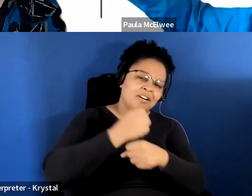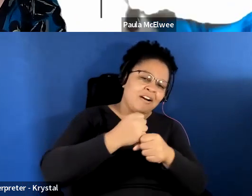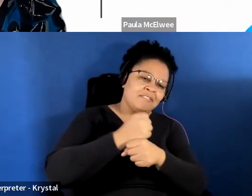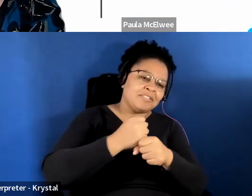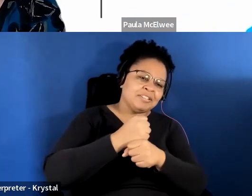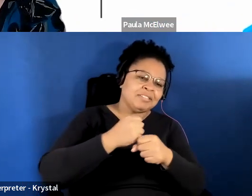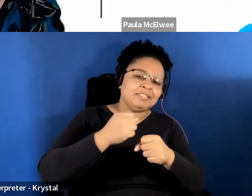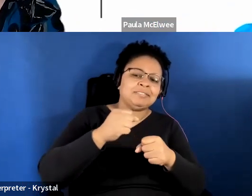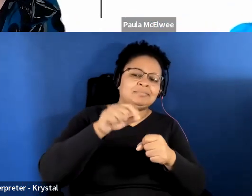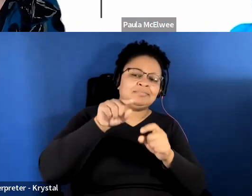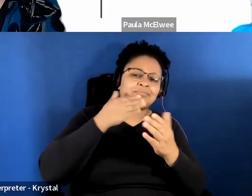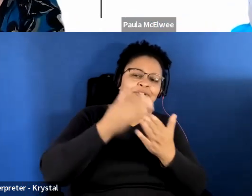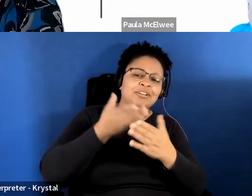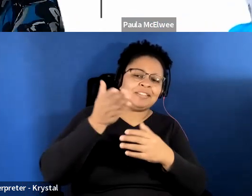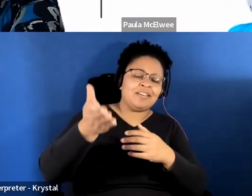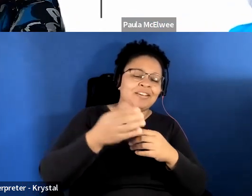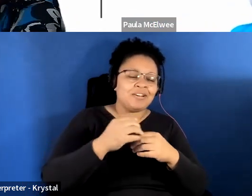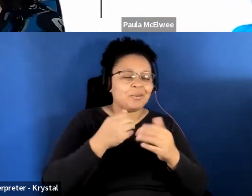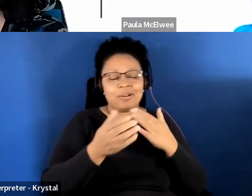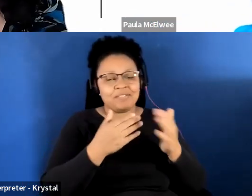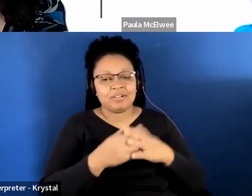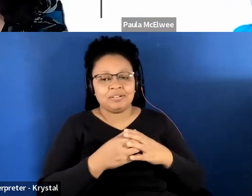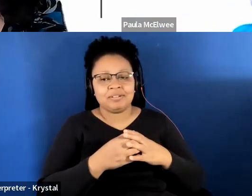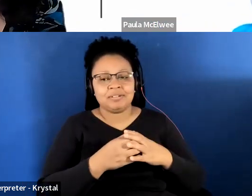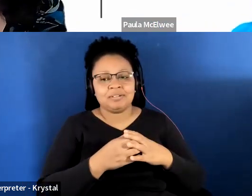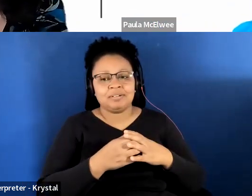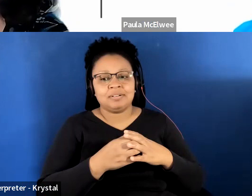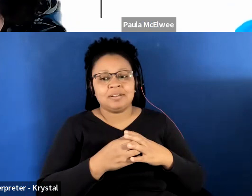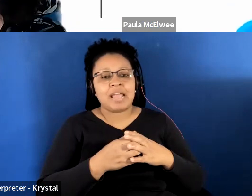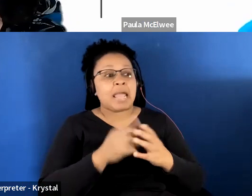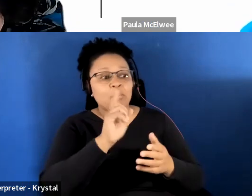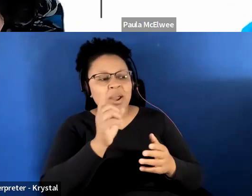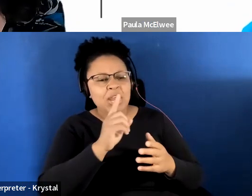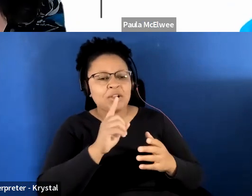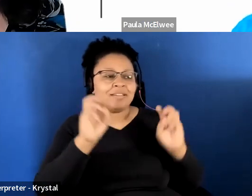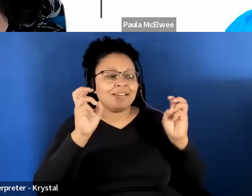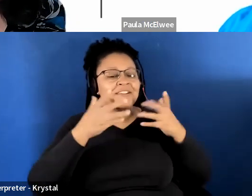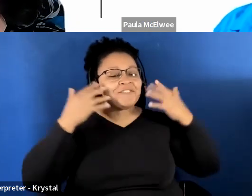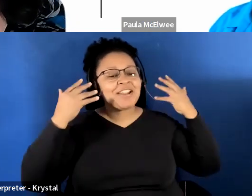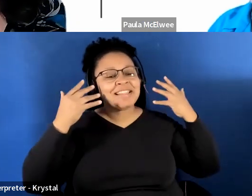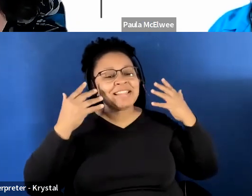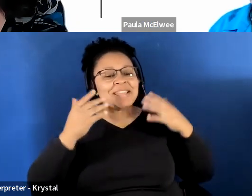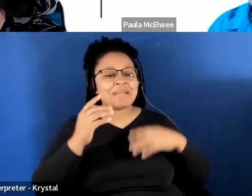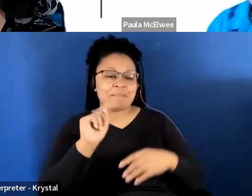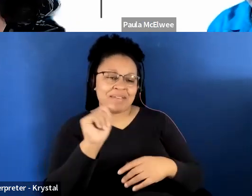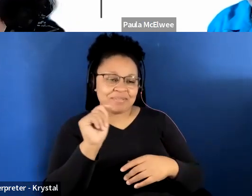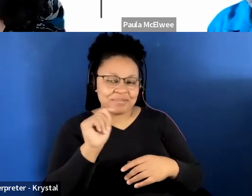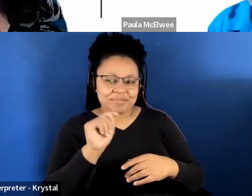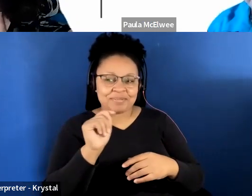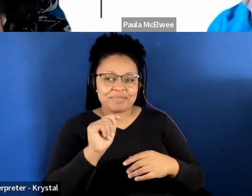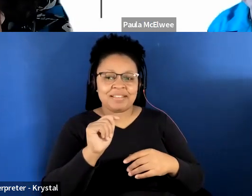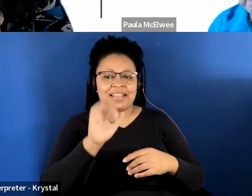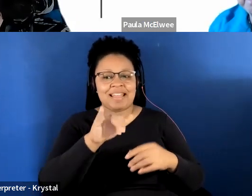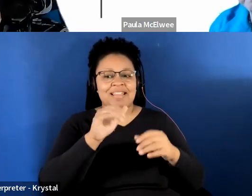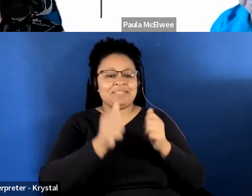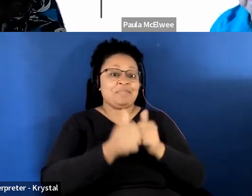really great, or whatever. And where are the friendly bathrooms? That's something we do. Oh yeah, the friendly bathrooms, even more